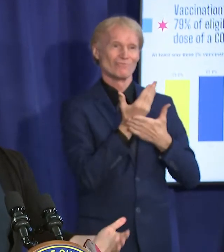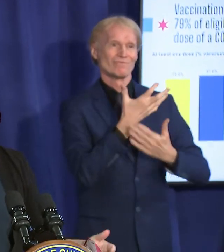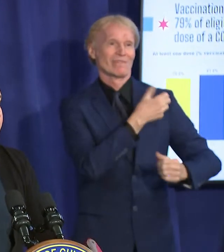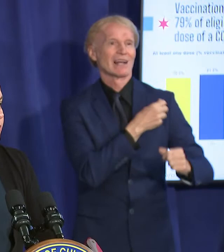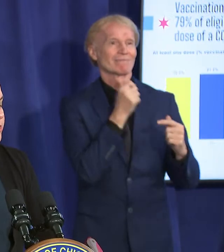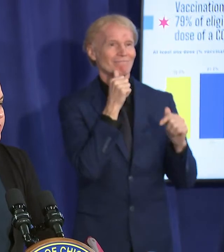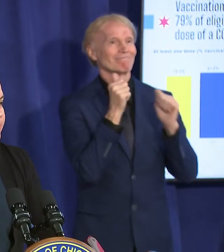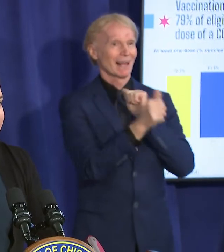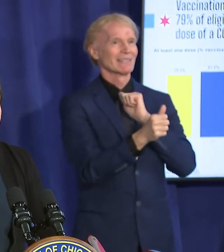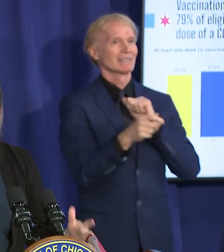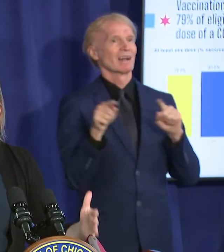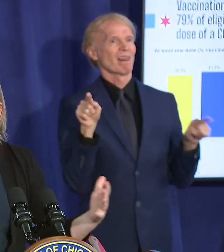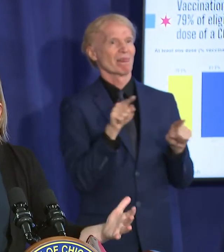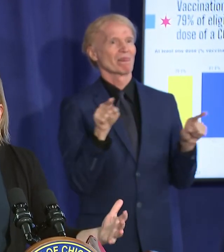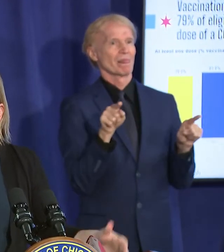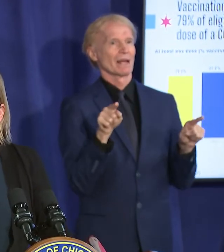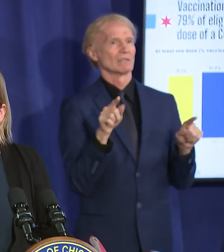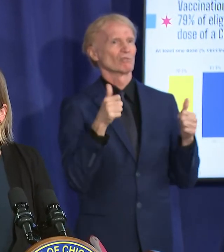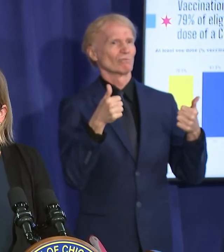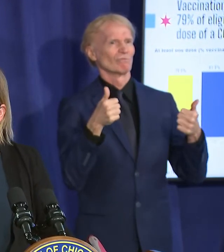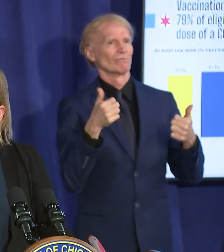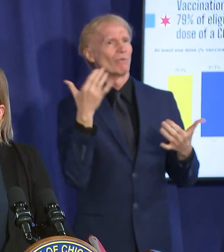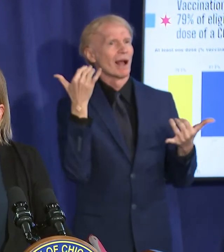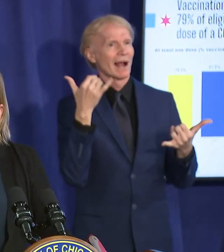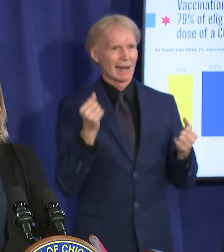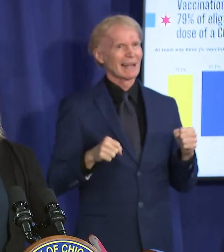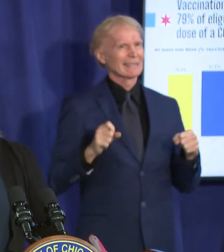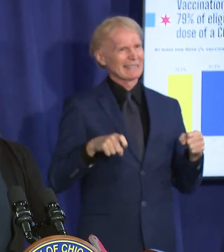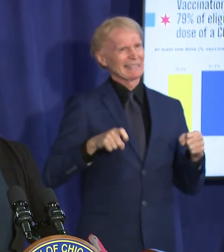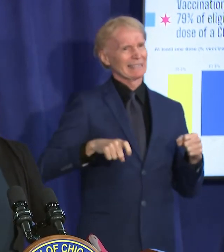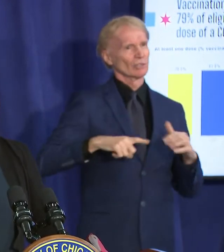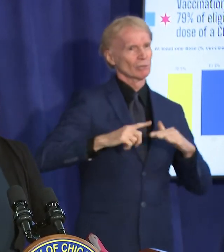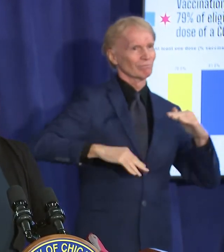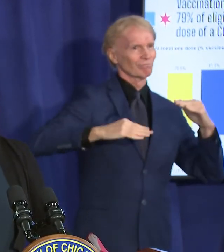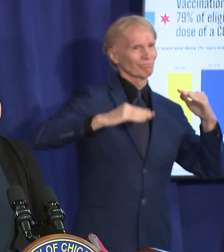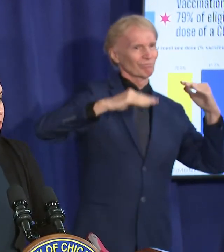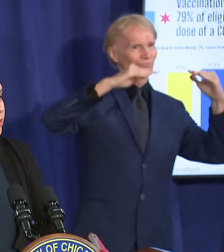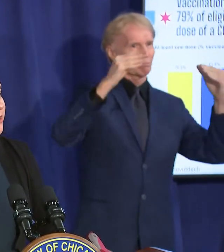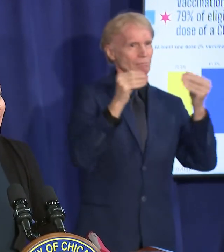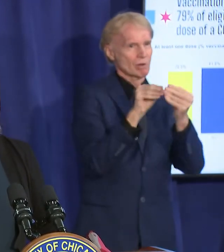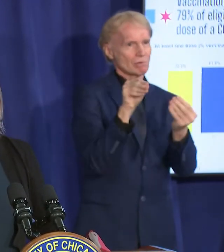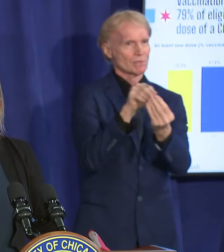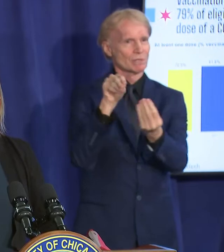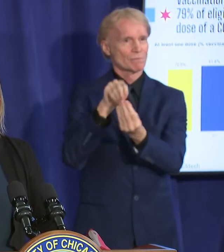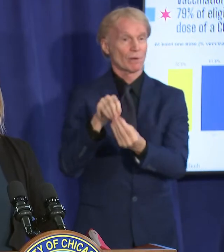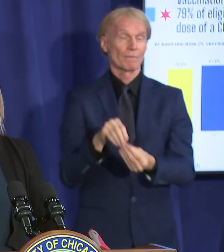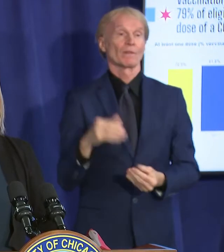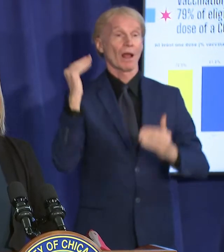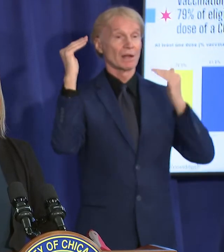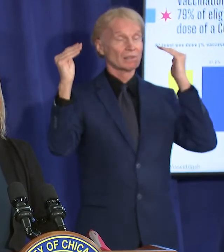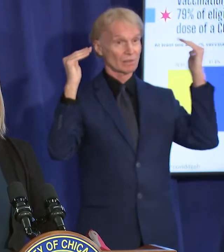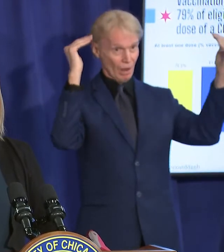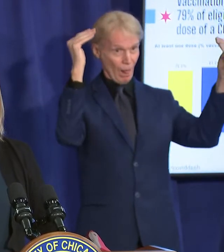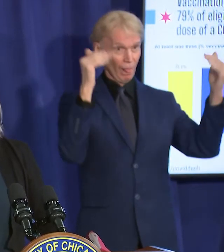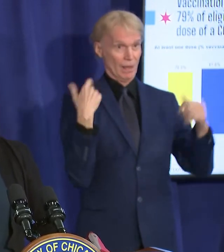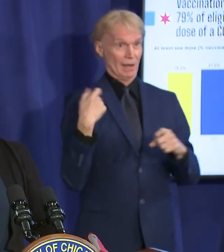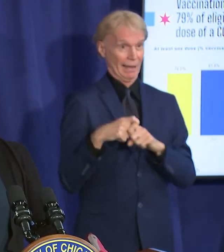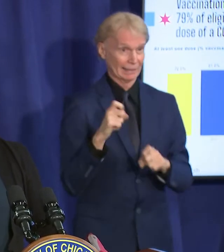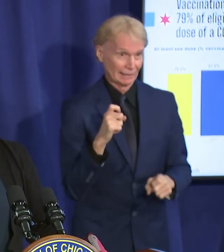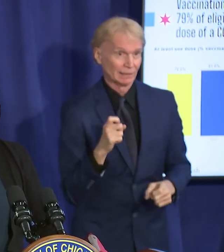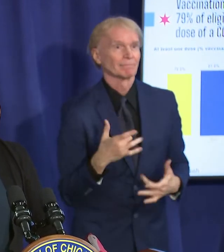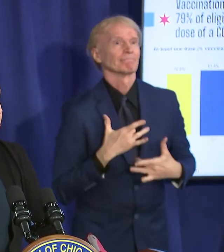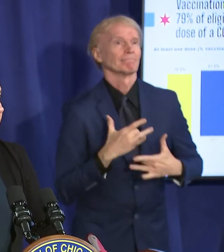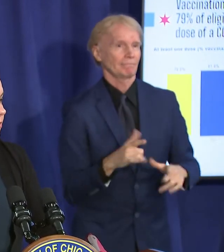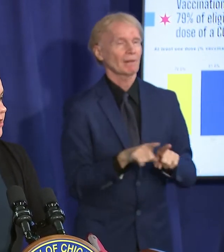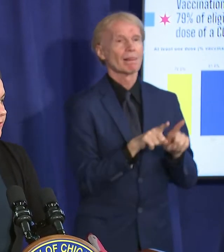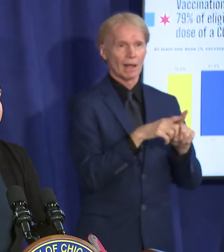is excellent news because that's where we have the most room to catch up. An adult Latinx Chicagoan is now as likely